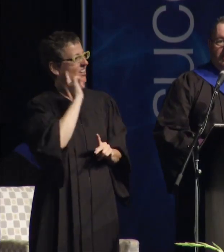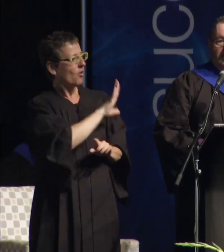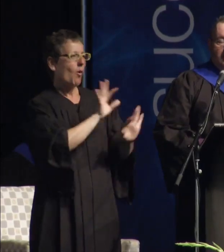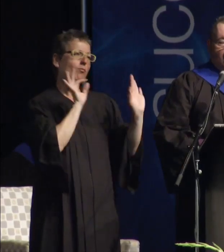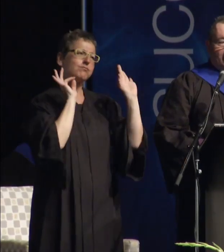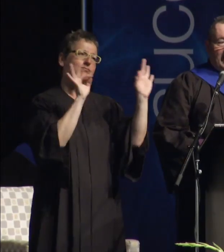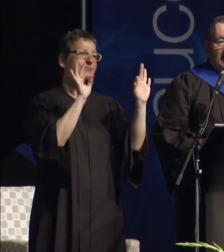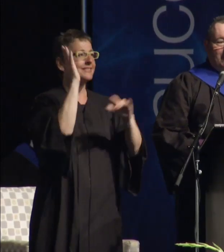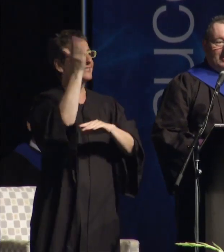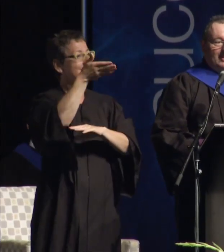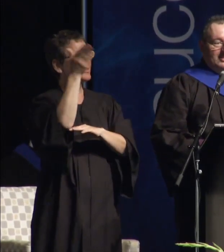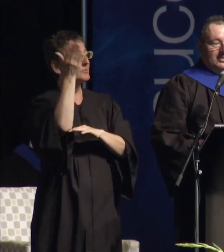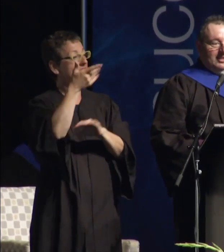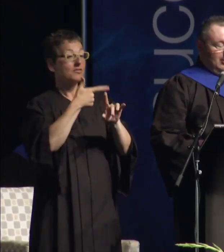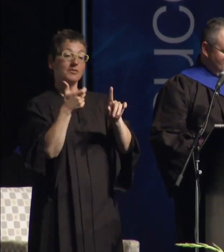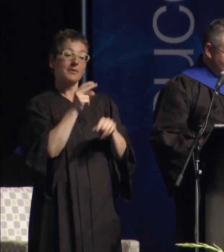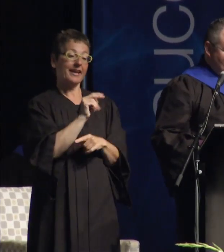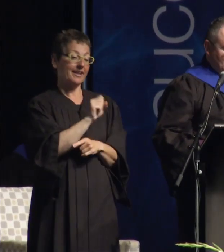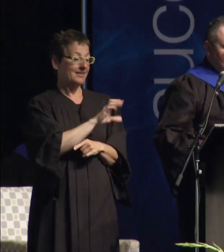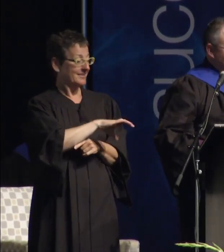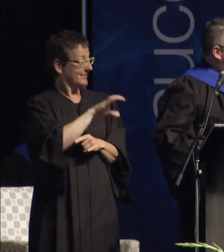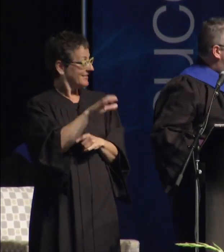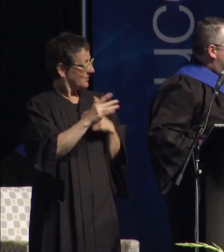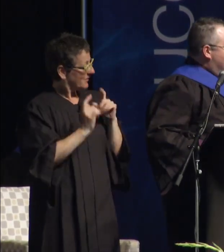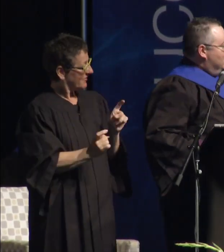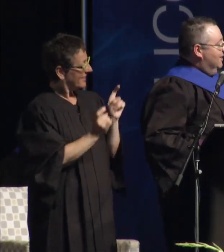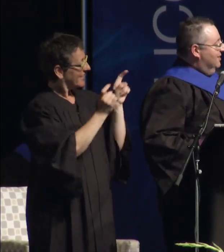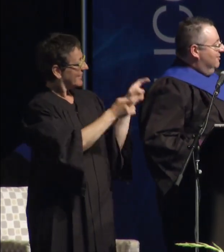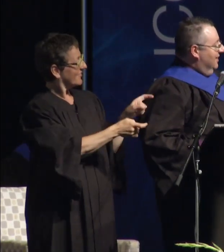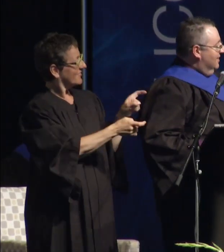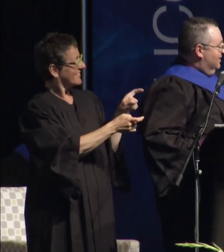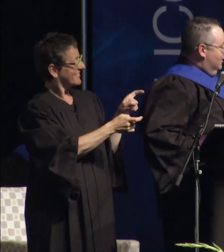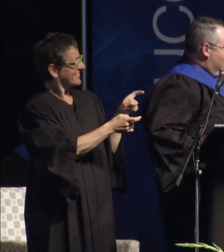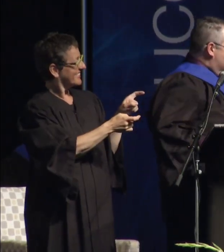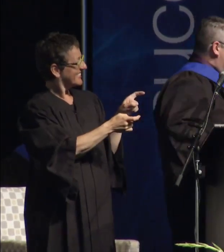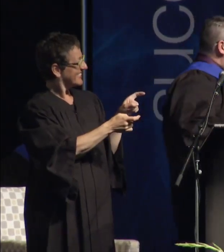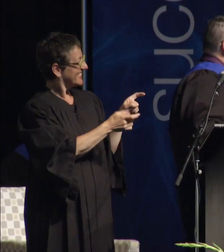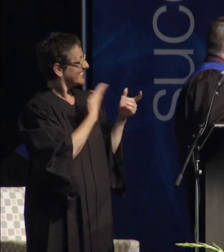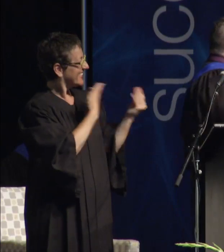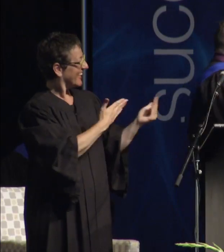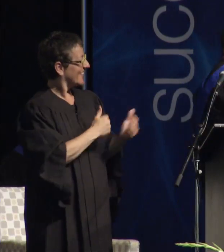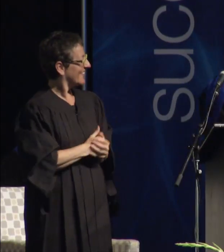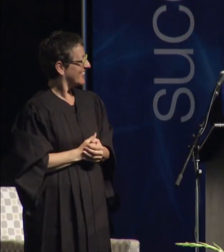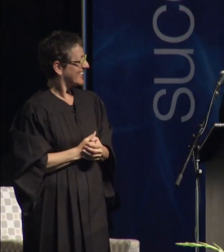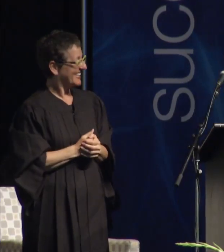speech. So on behalf of NSCC, we have a small gift for you to commemorate the event. Congratulations.